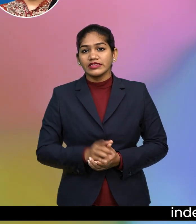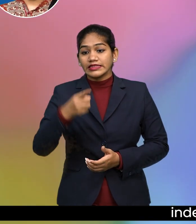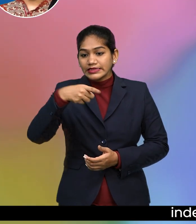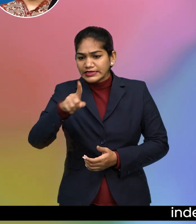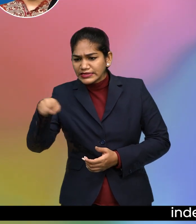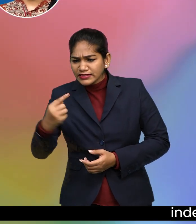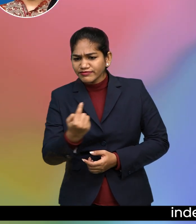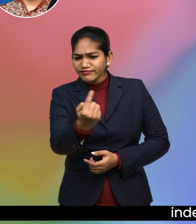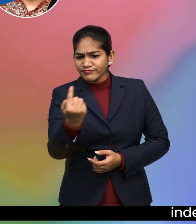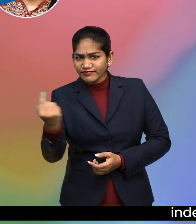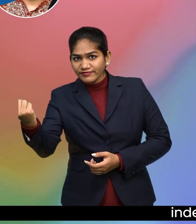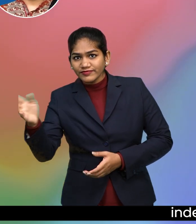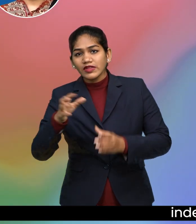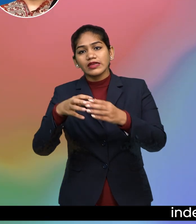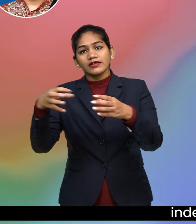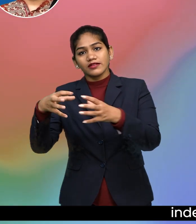independent individuals